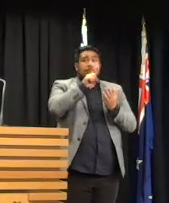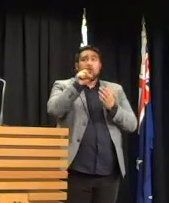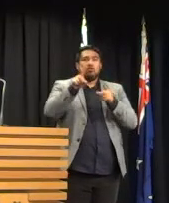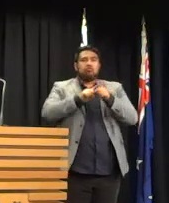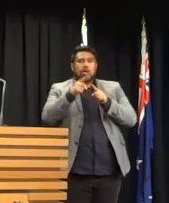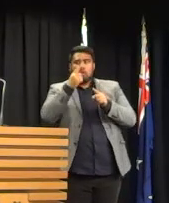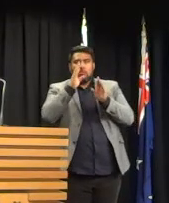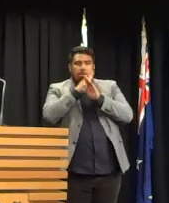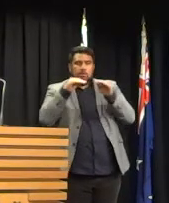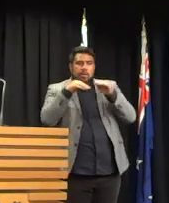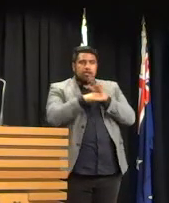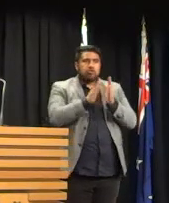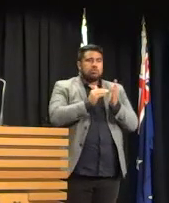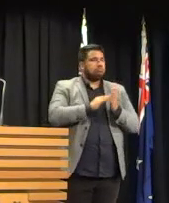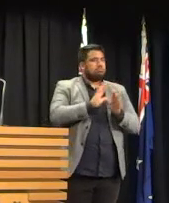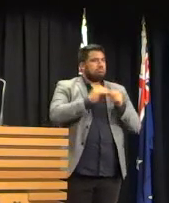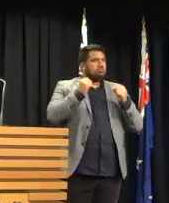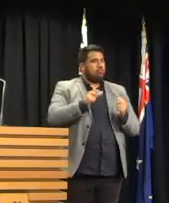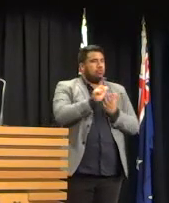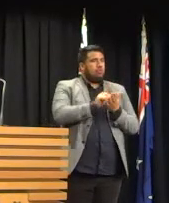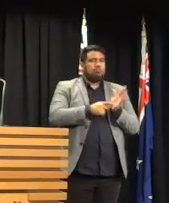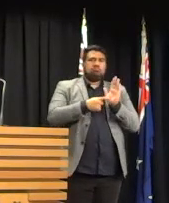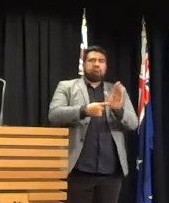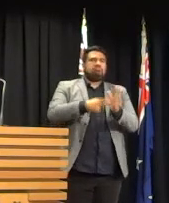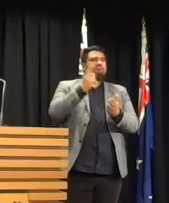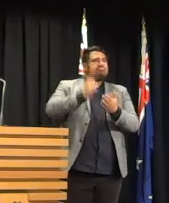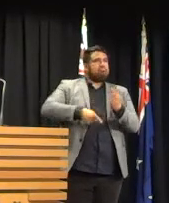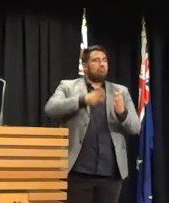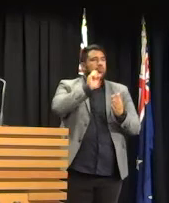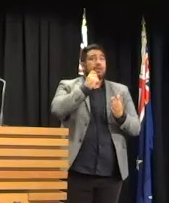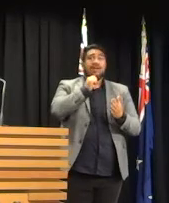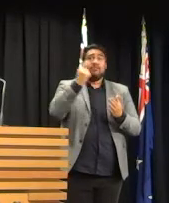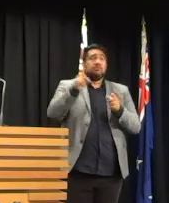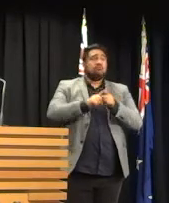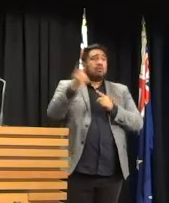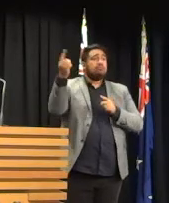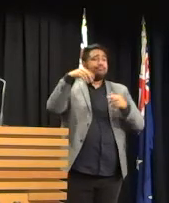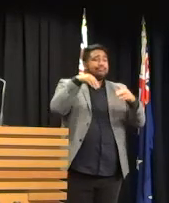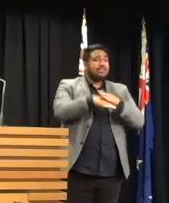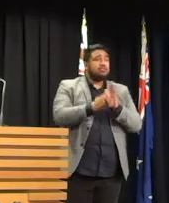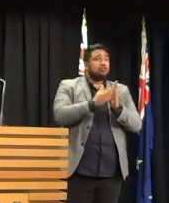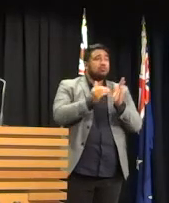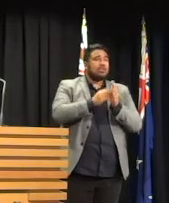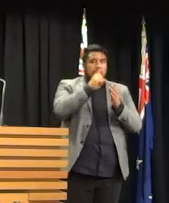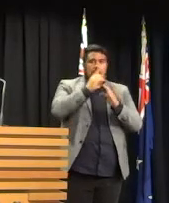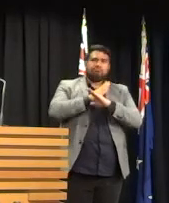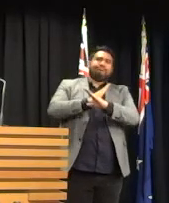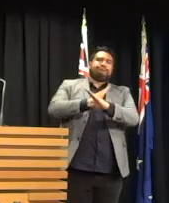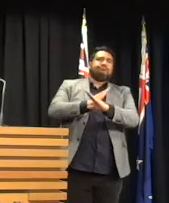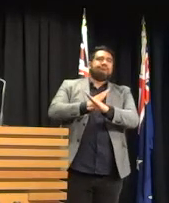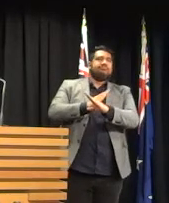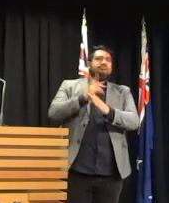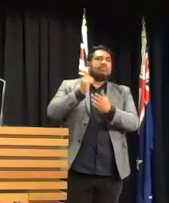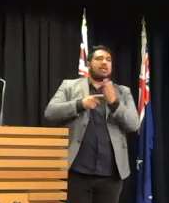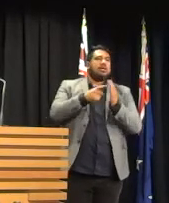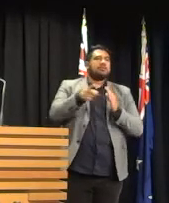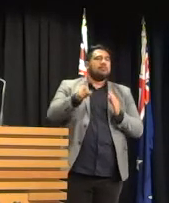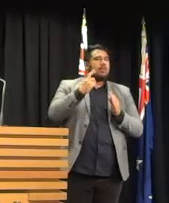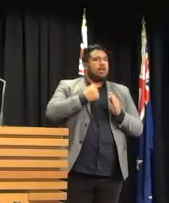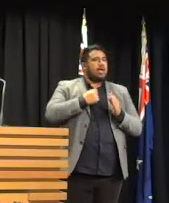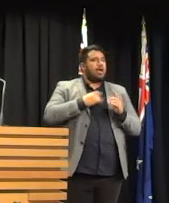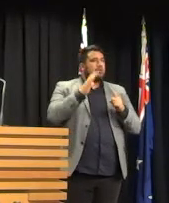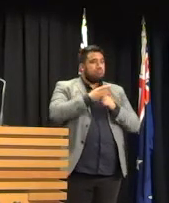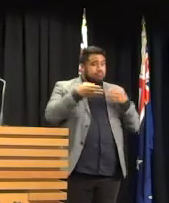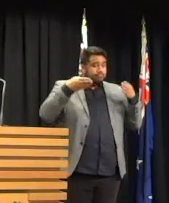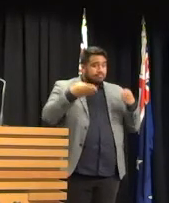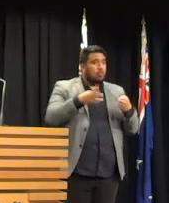heavy penalty, and those individuals would be pursued if they ever were to be in New Zealand waters. But as I say, our primary focus has